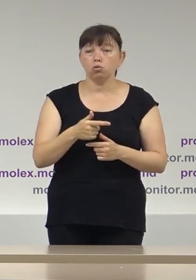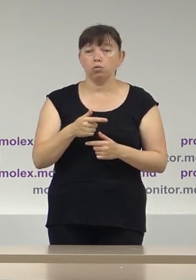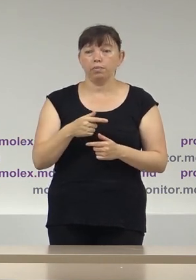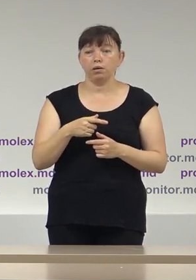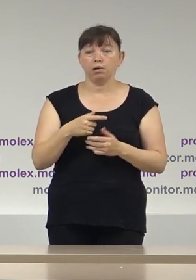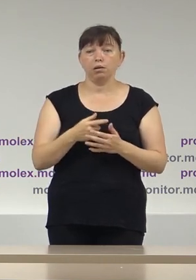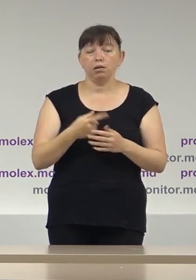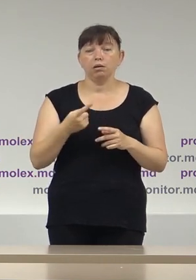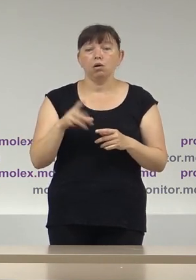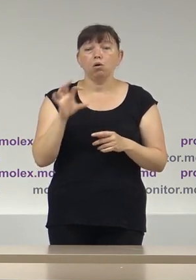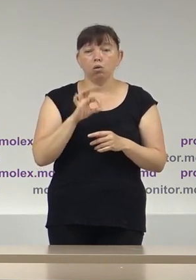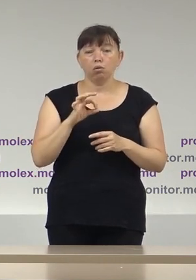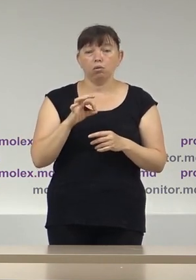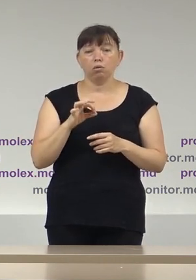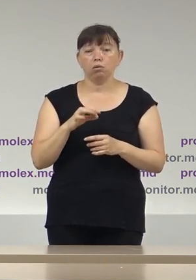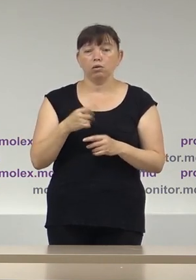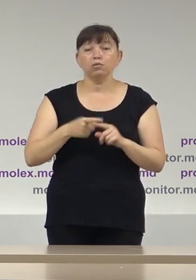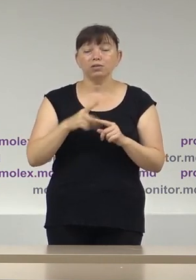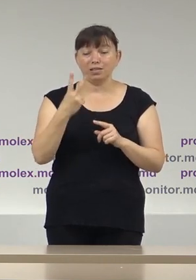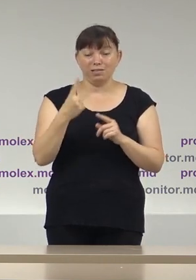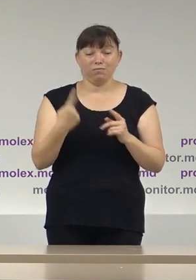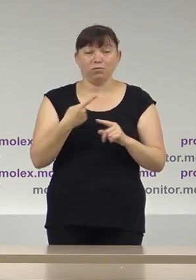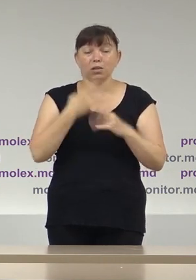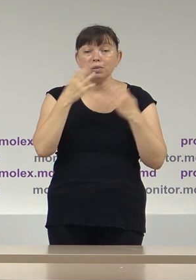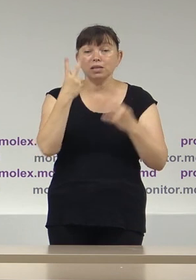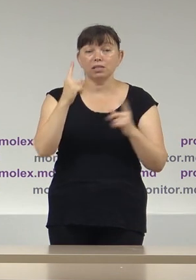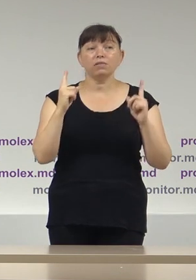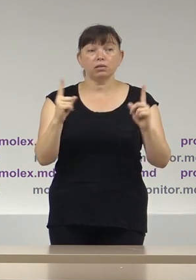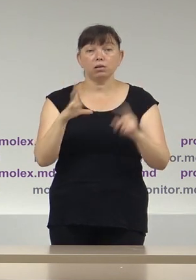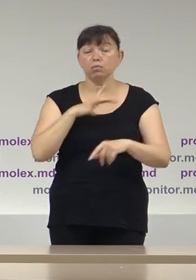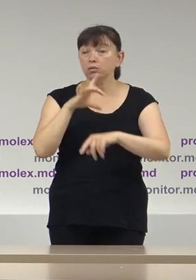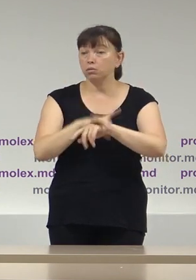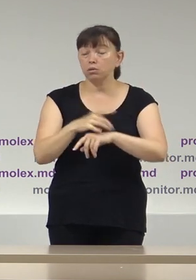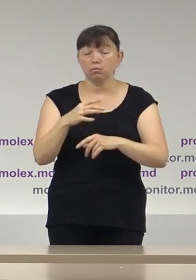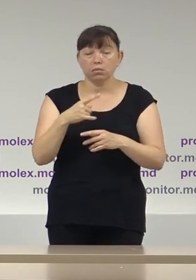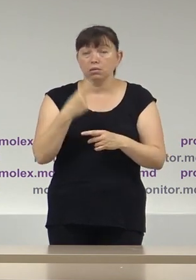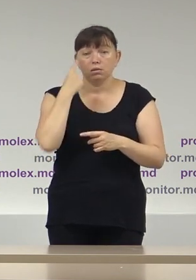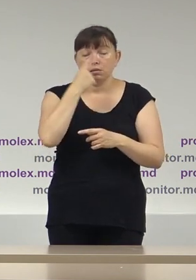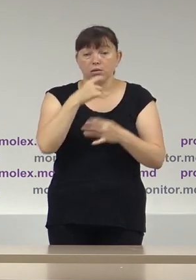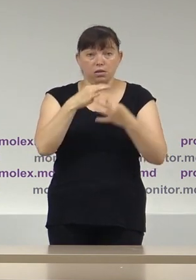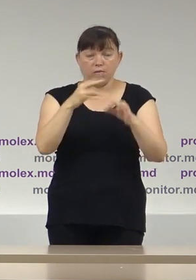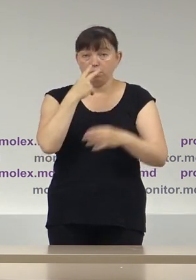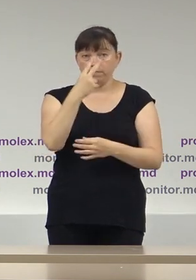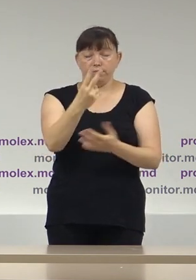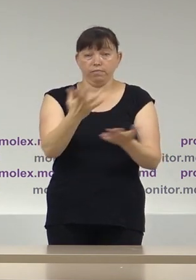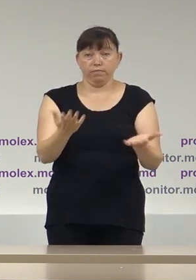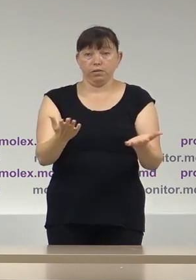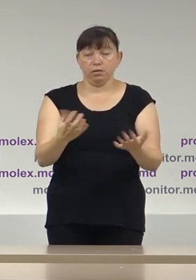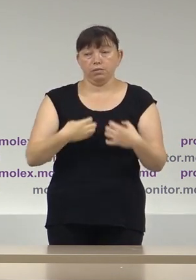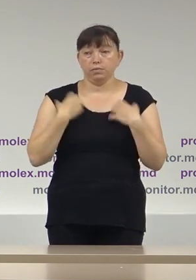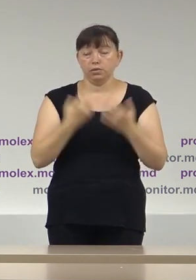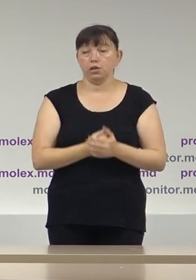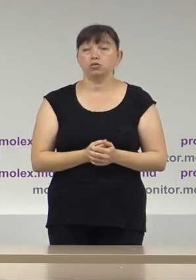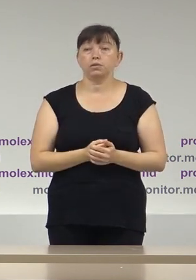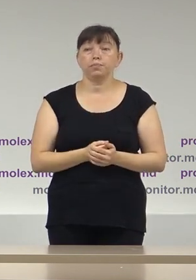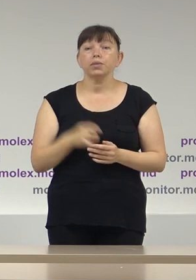underline the aggressive, the violent behavior during the electoral campaign, especially during the last 2 weeks. This could be seen